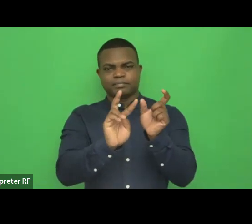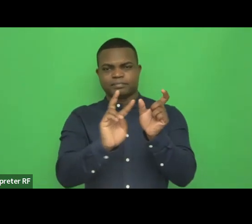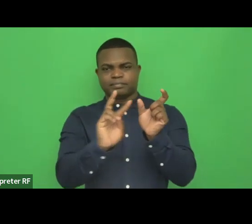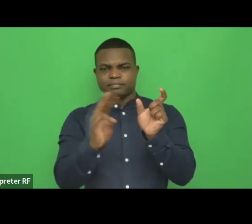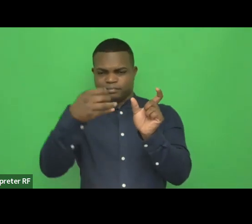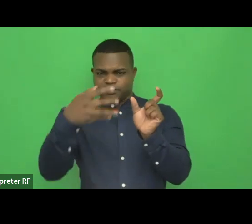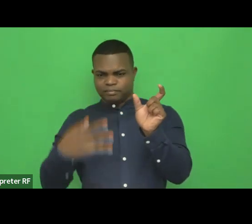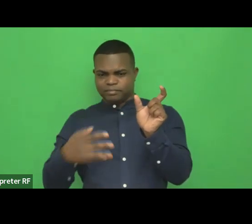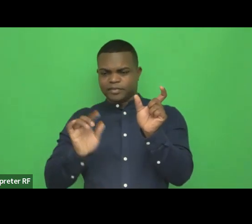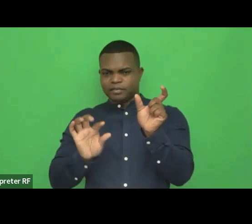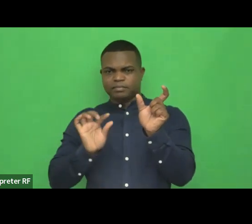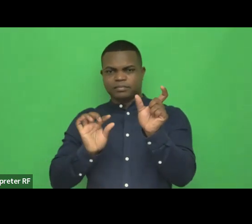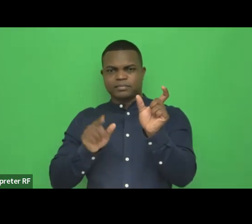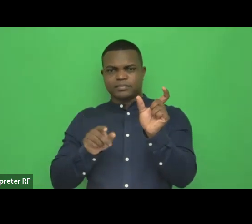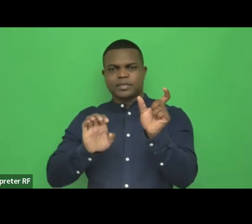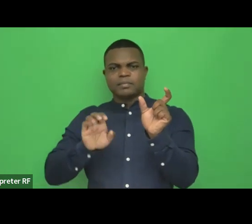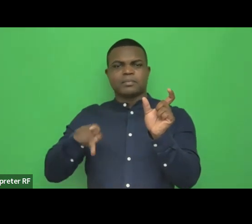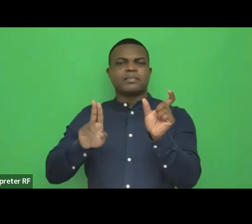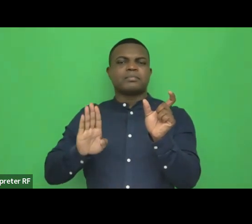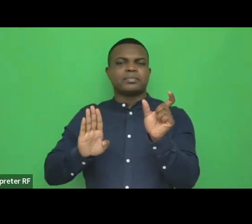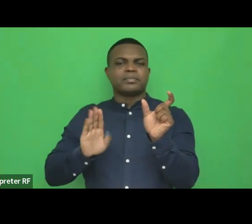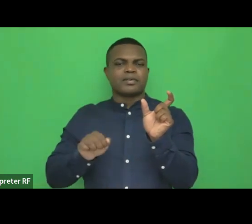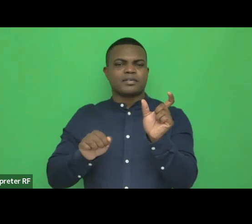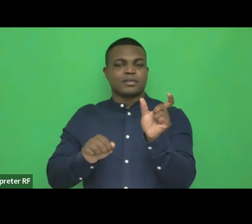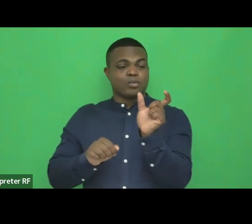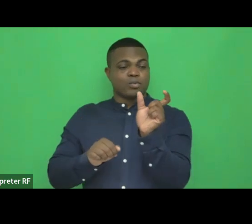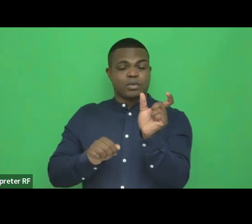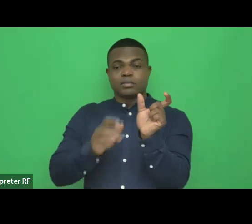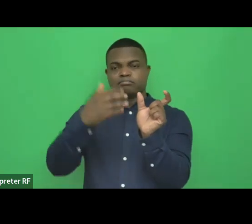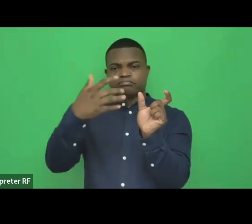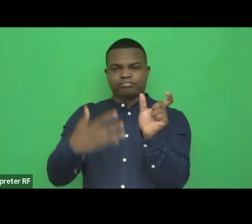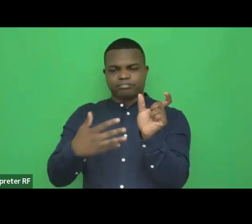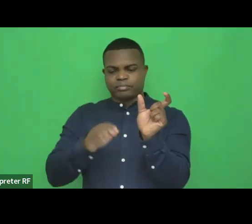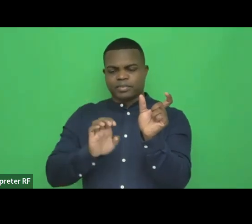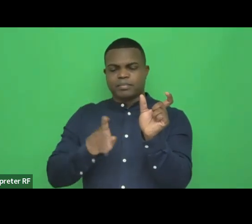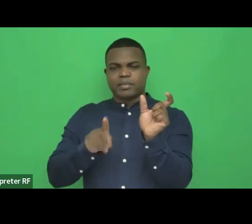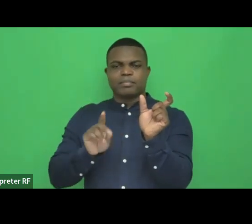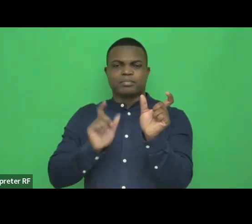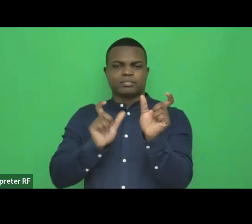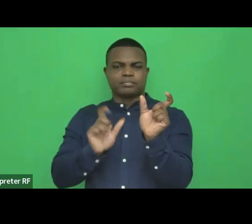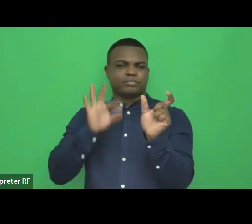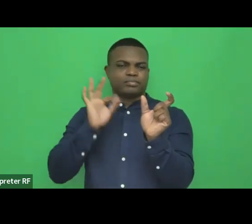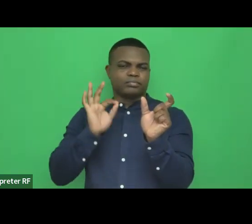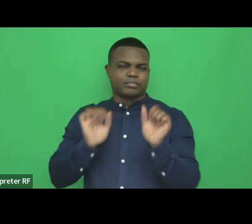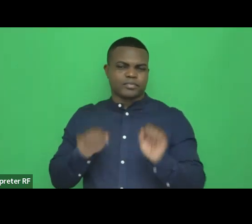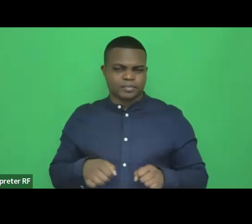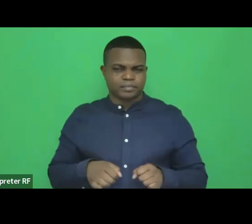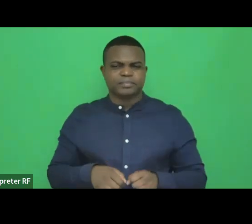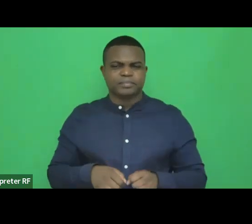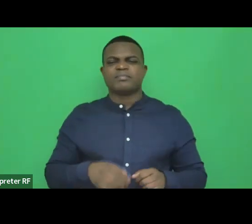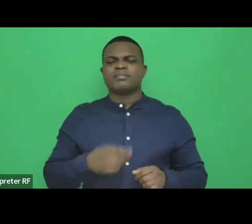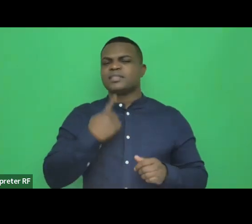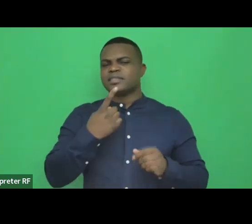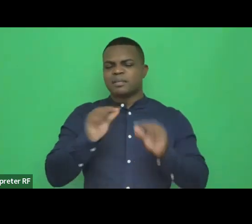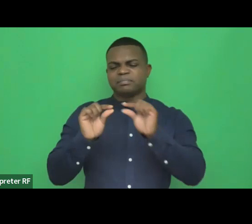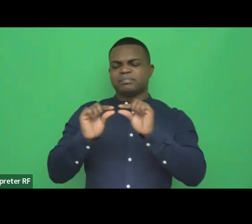fun things with it, but you might be using it in simple mode. In expert mode, I can do things such as adding some of